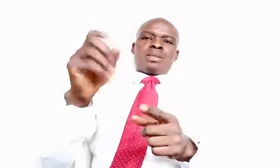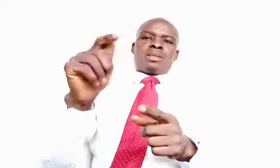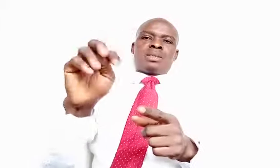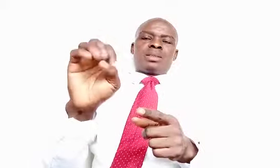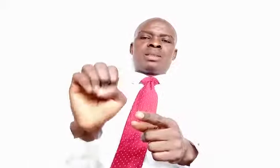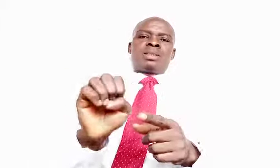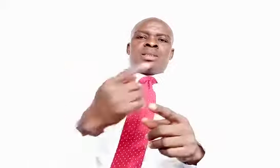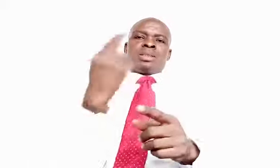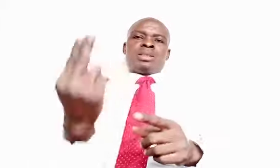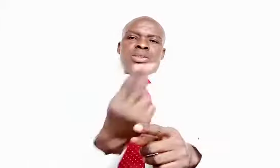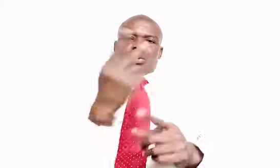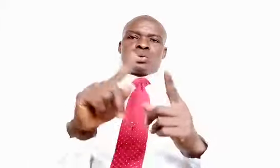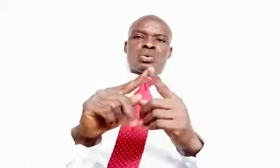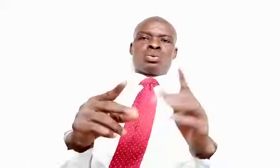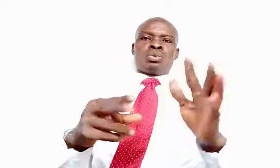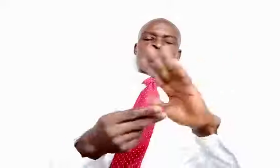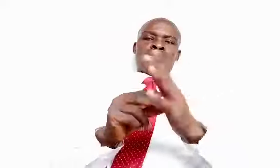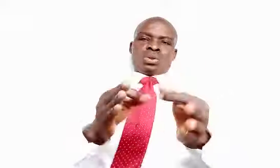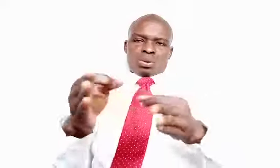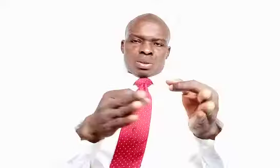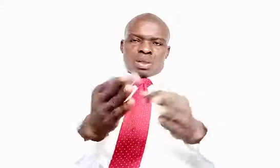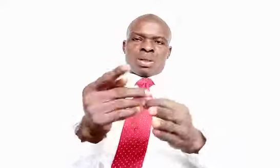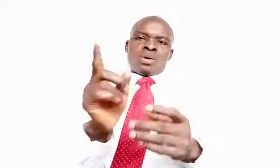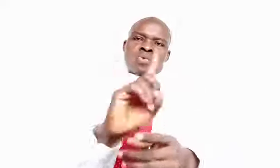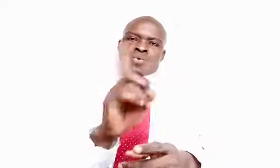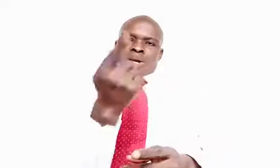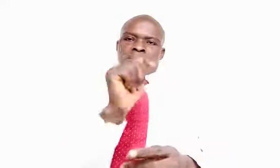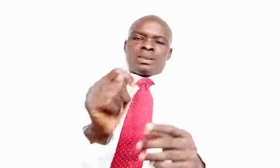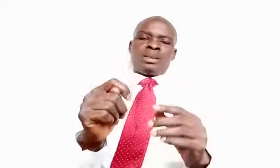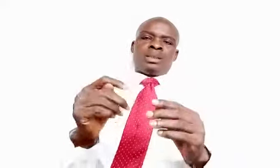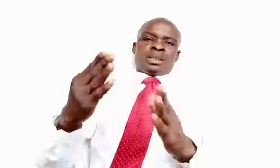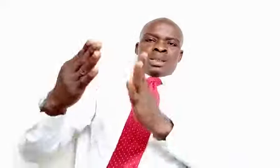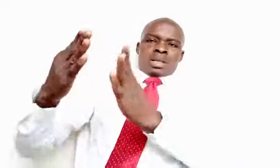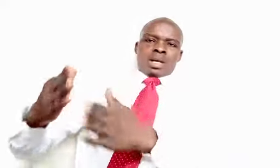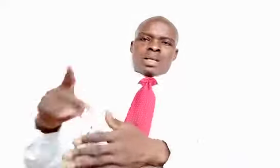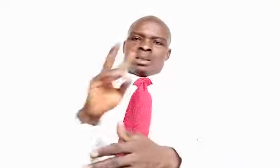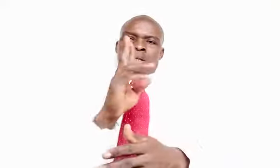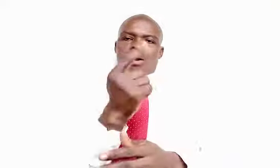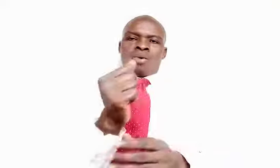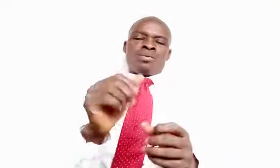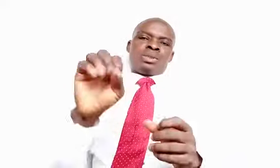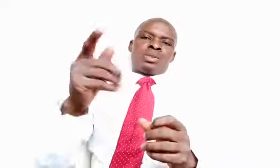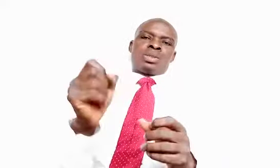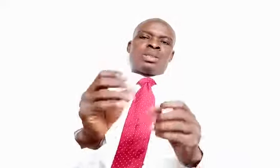used to describe the point where the edges of the solid shape meet.